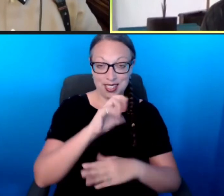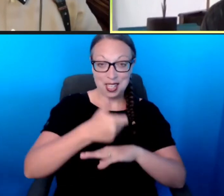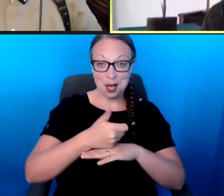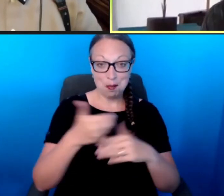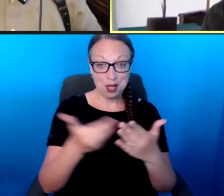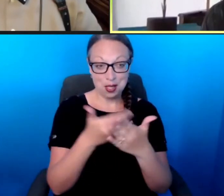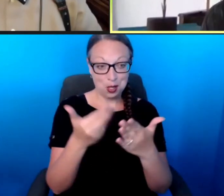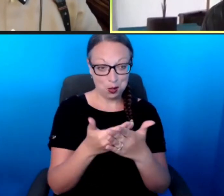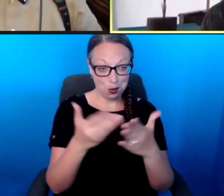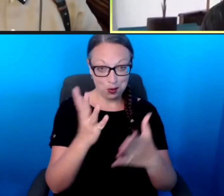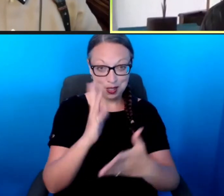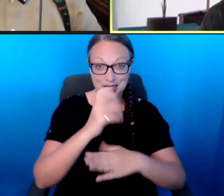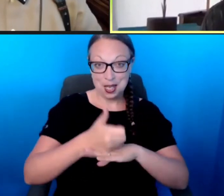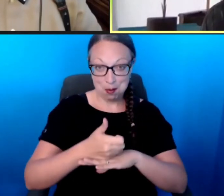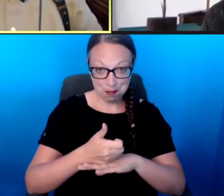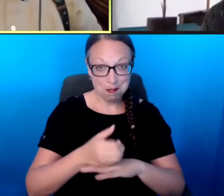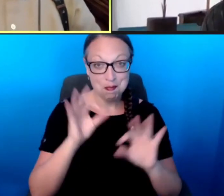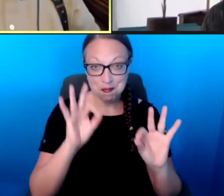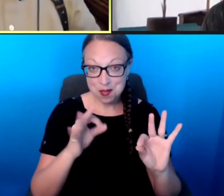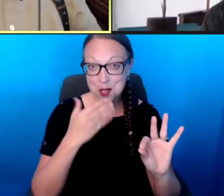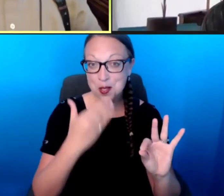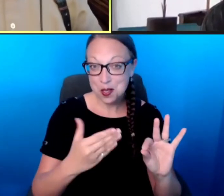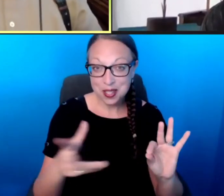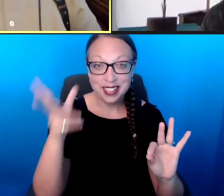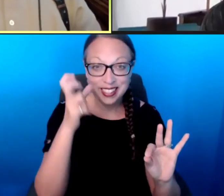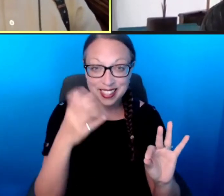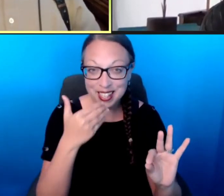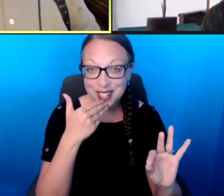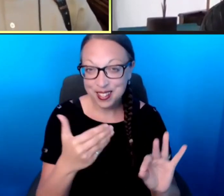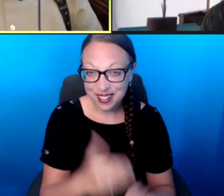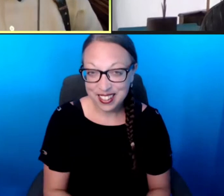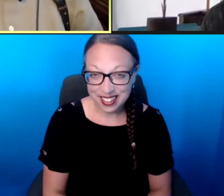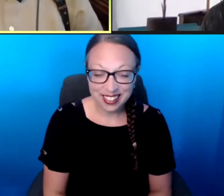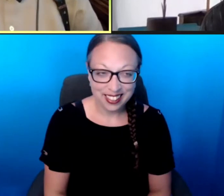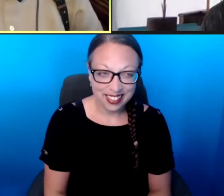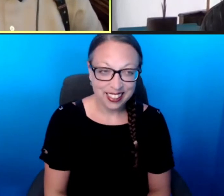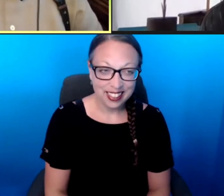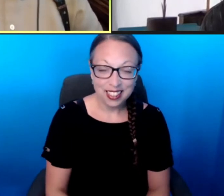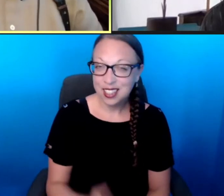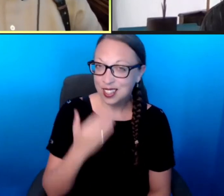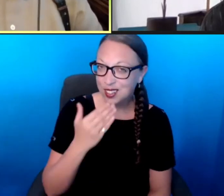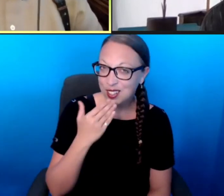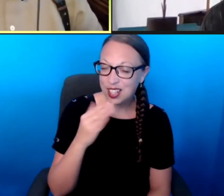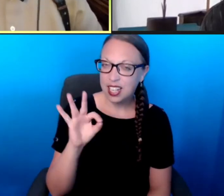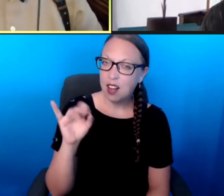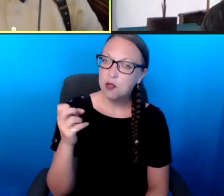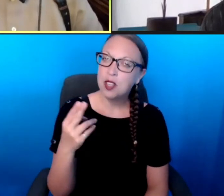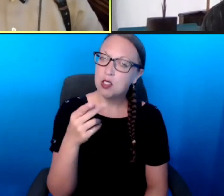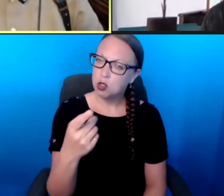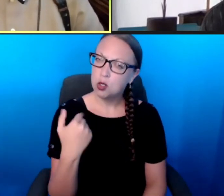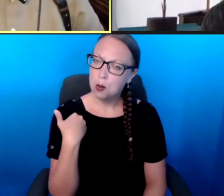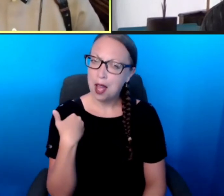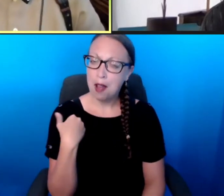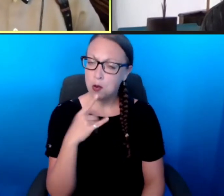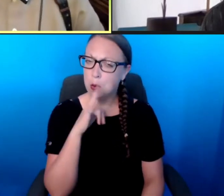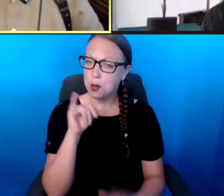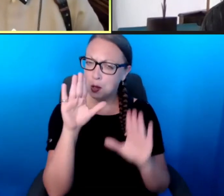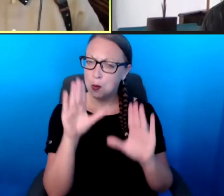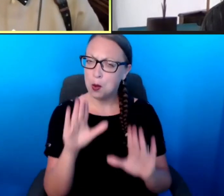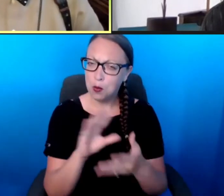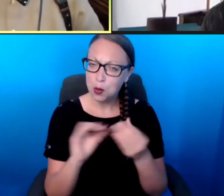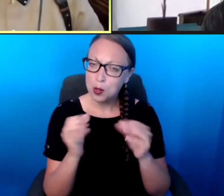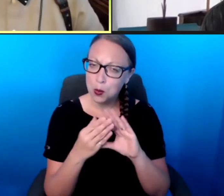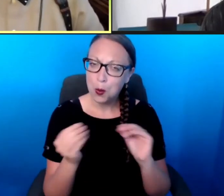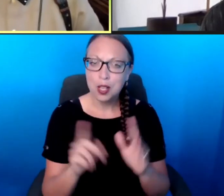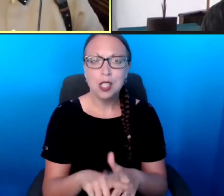good, and you sound very good. Good. And Fletch, you have quite a story. Why don't you begin by telling us